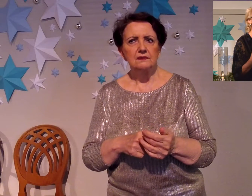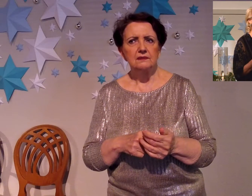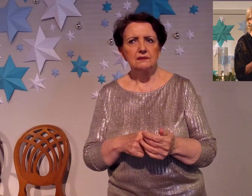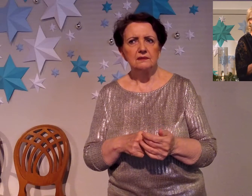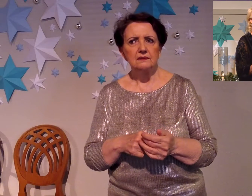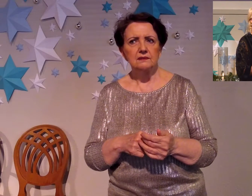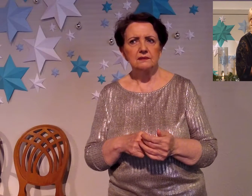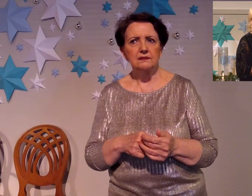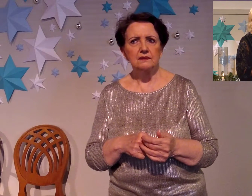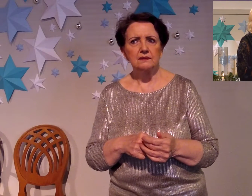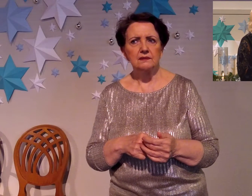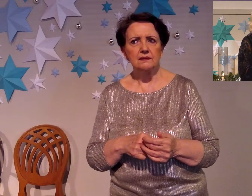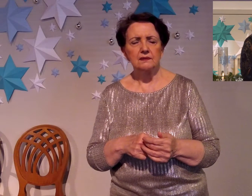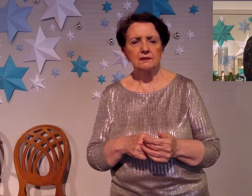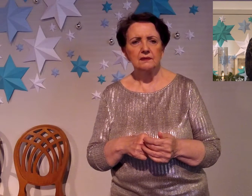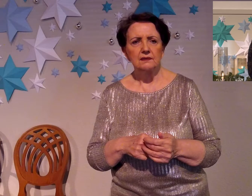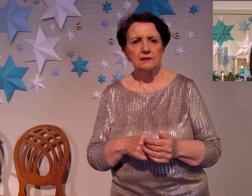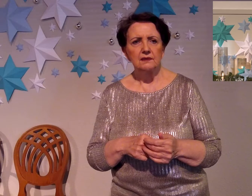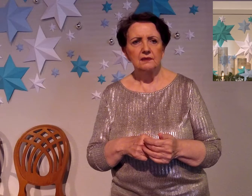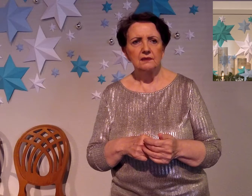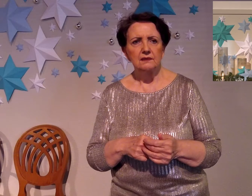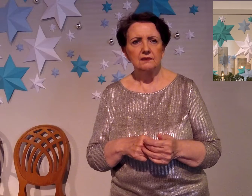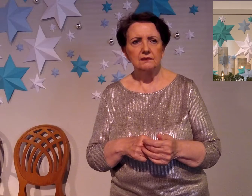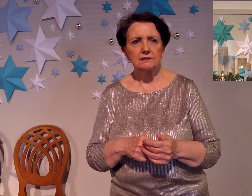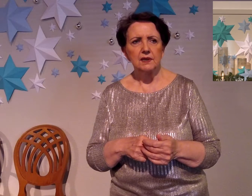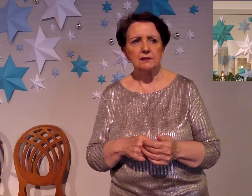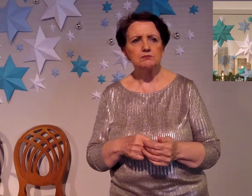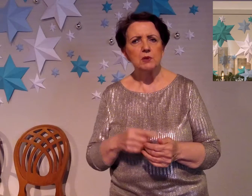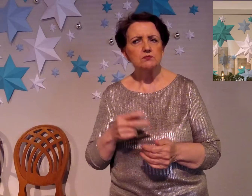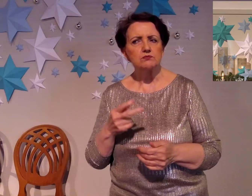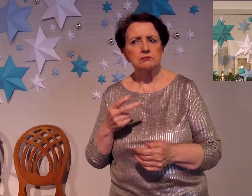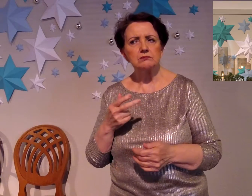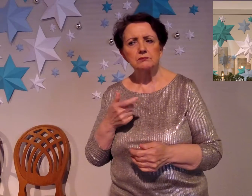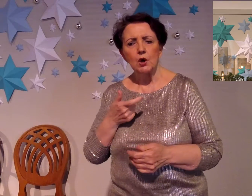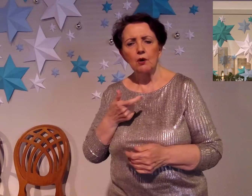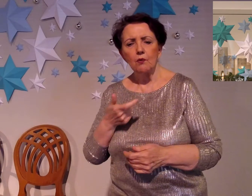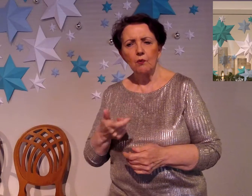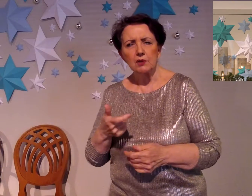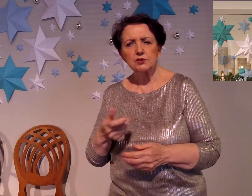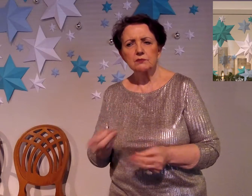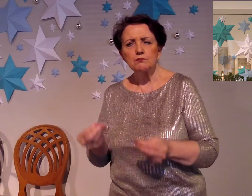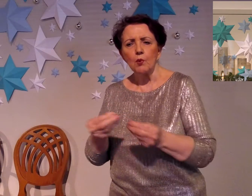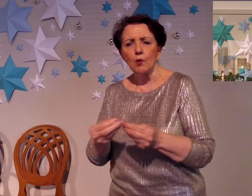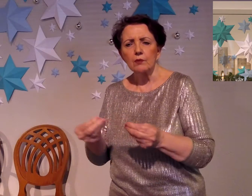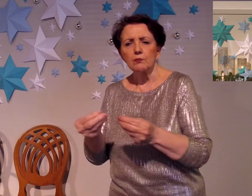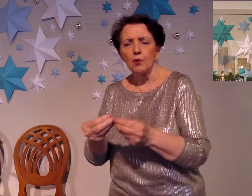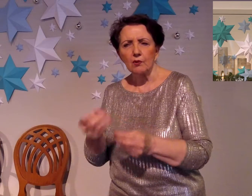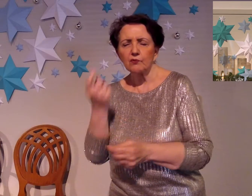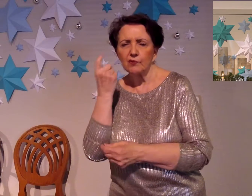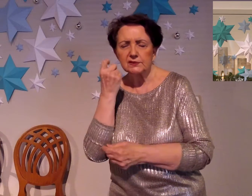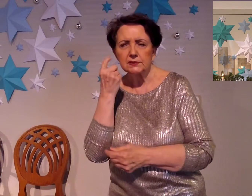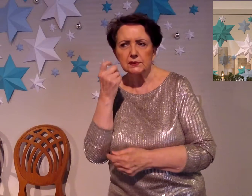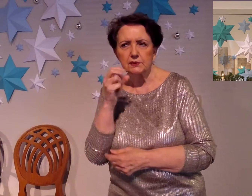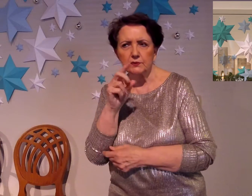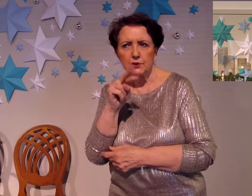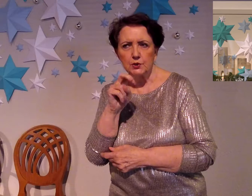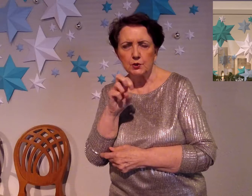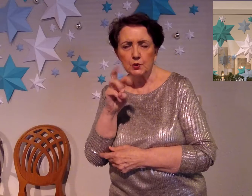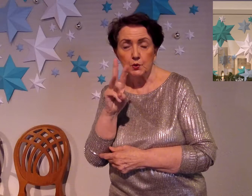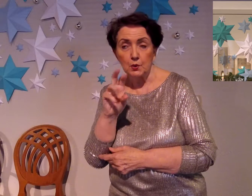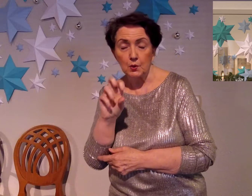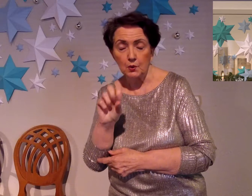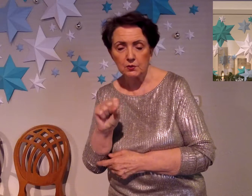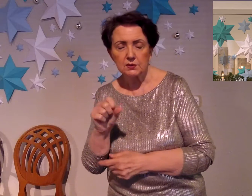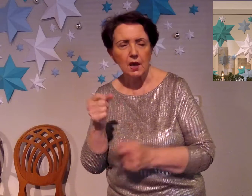allowed a fair amount of that into my life unconsciously, that I woke